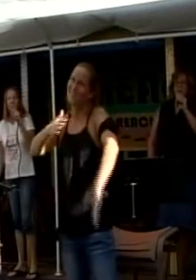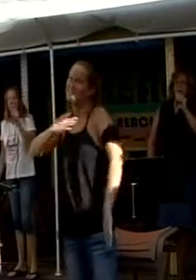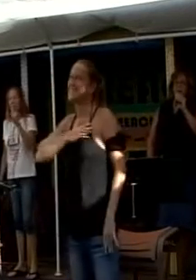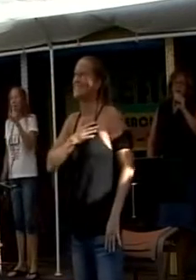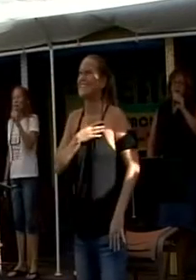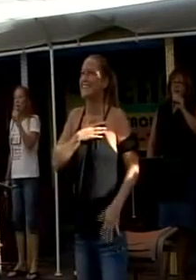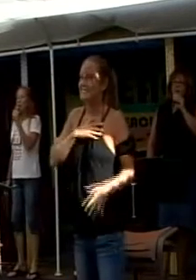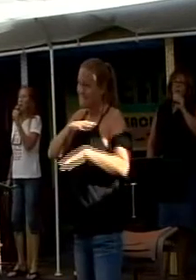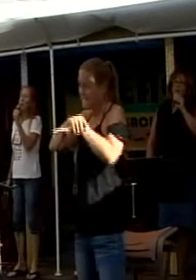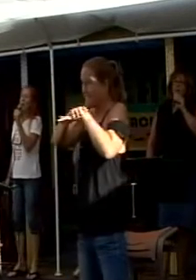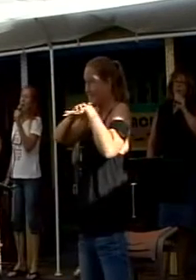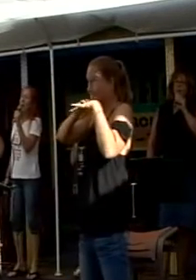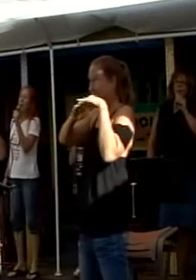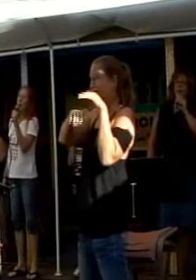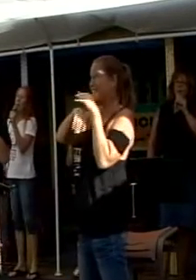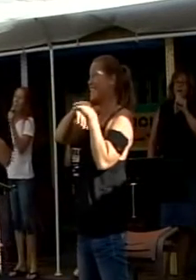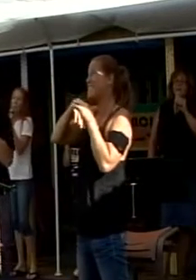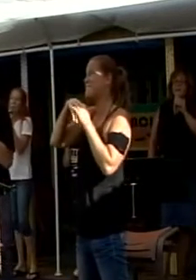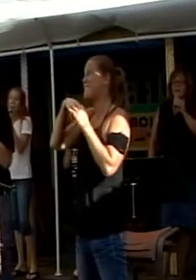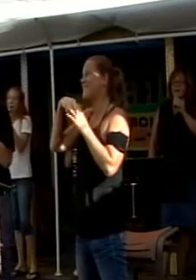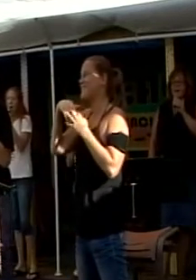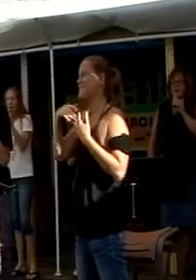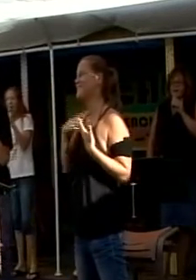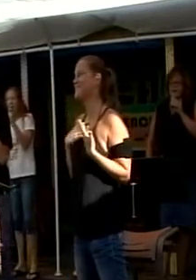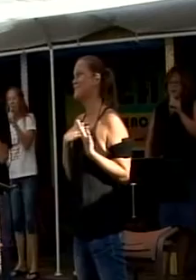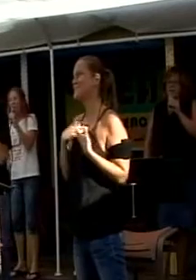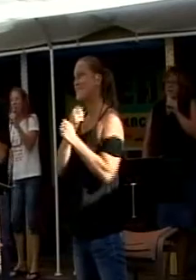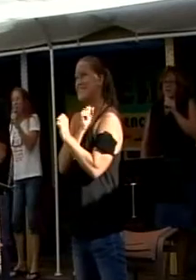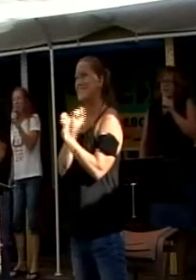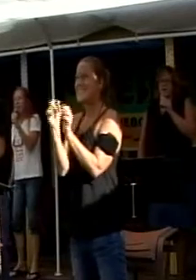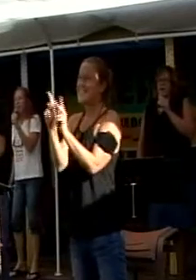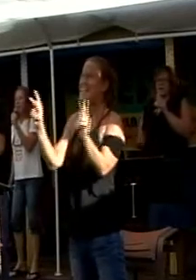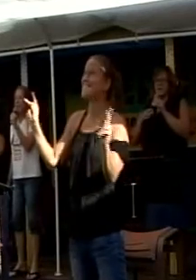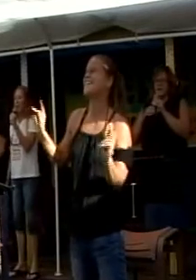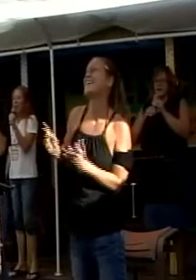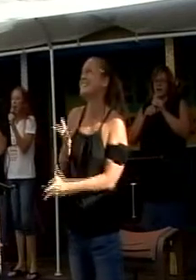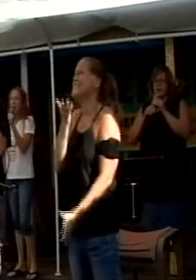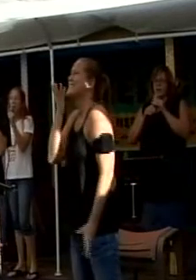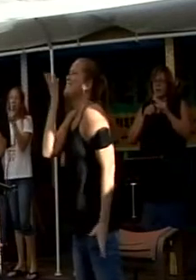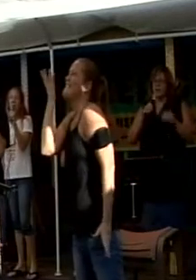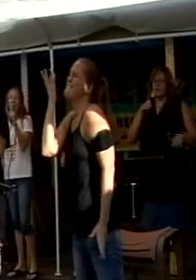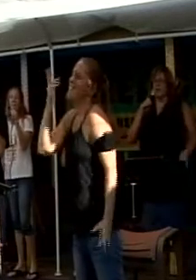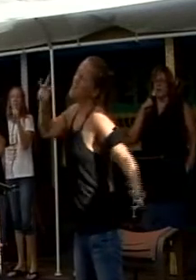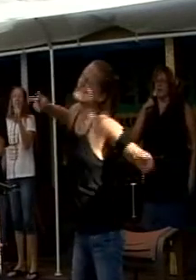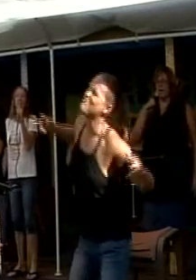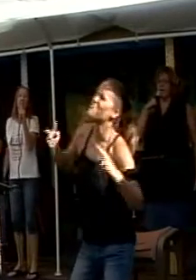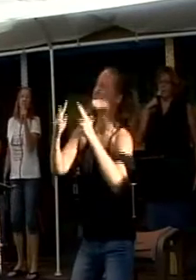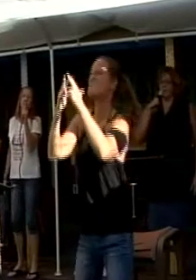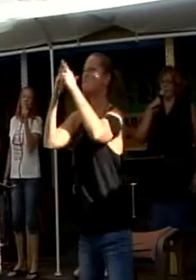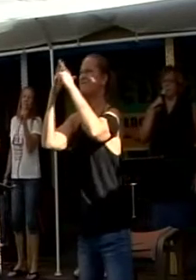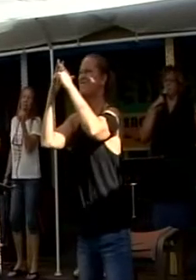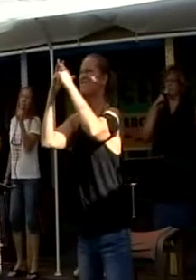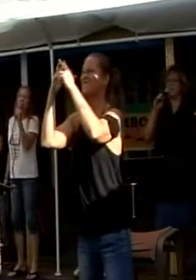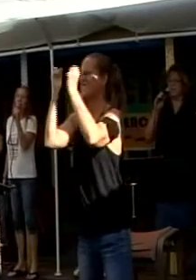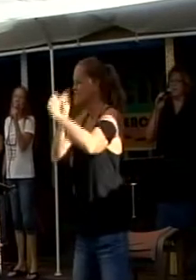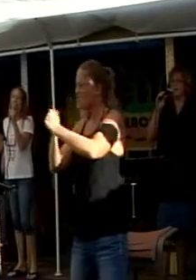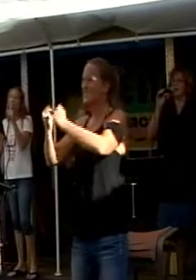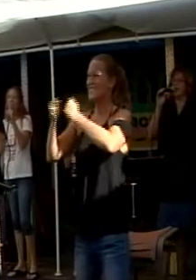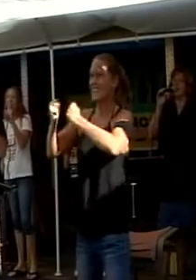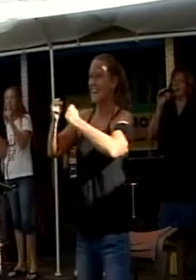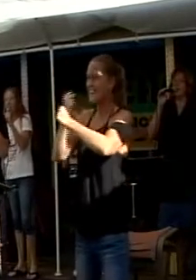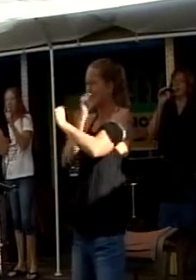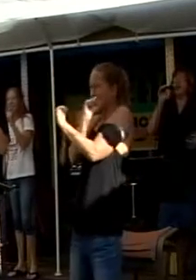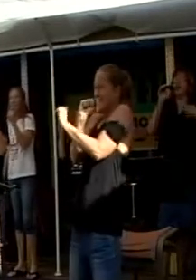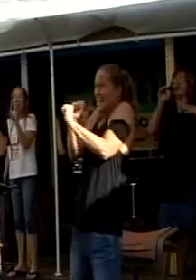love. My comfort, my shelter, tower of refuge and